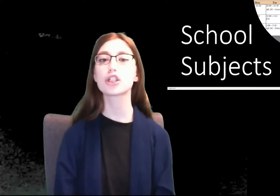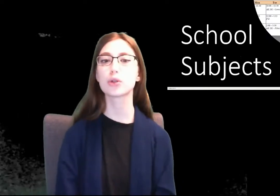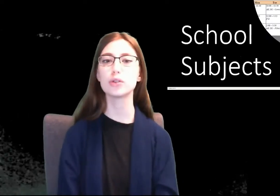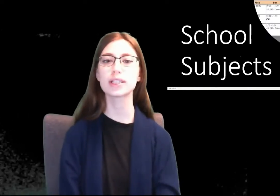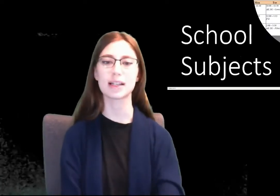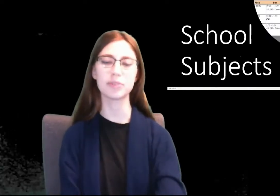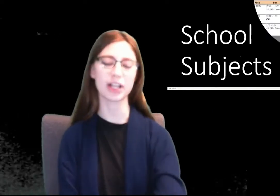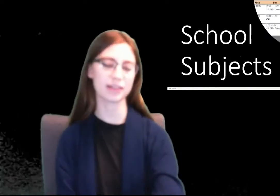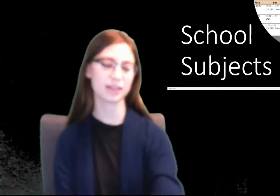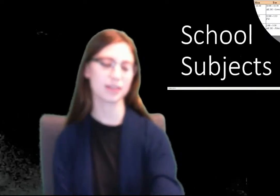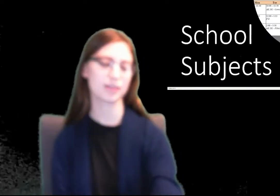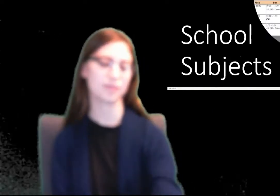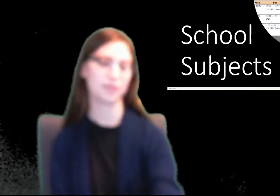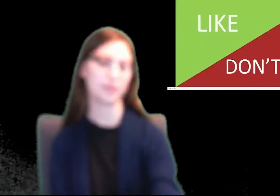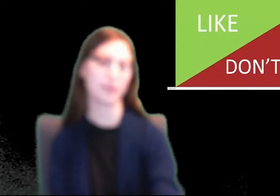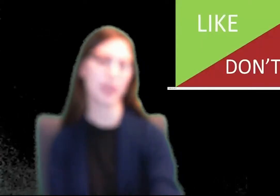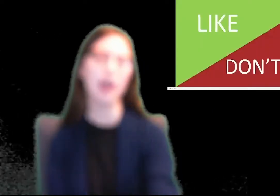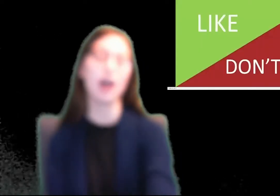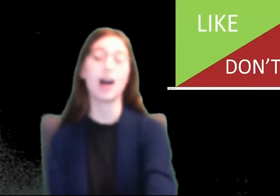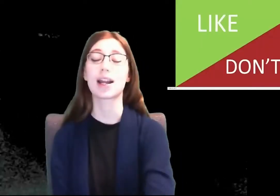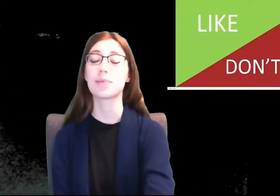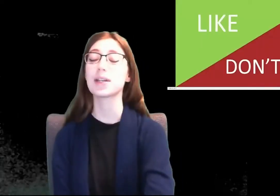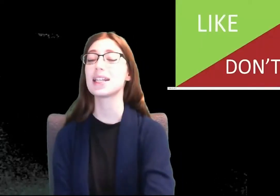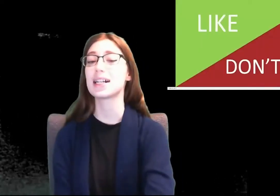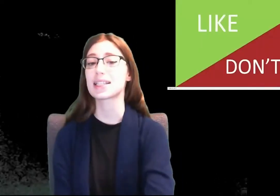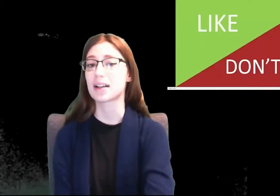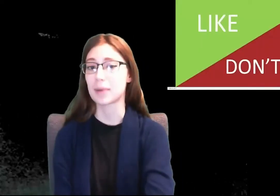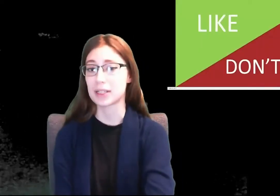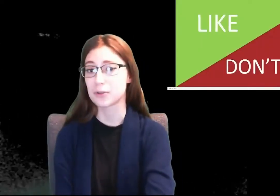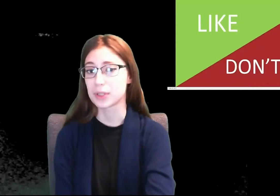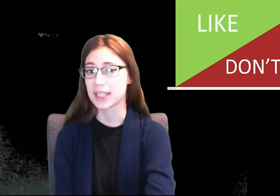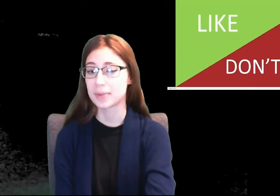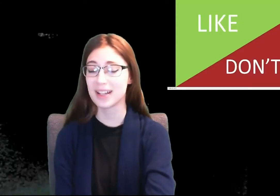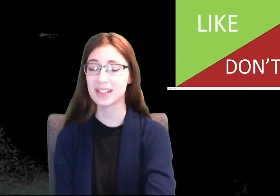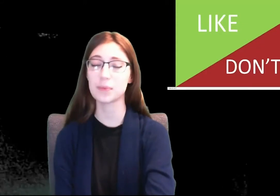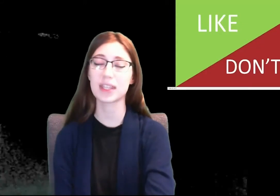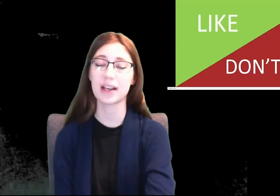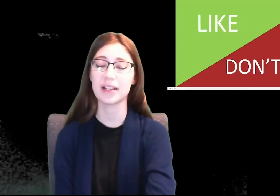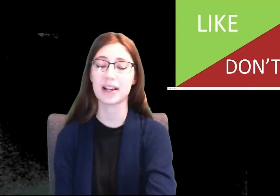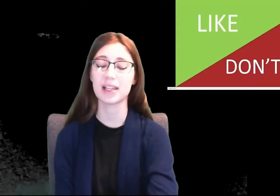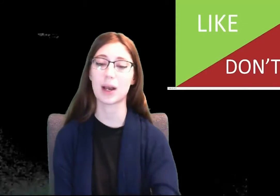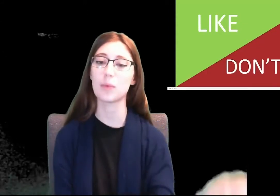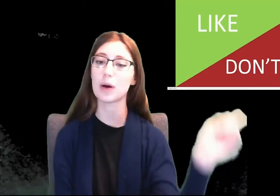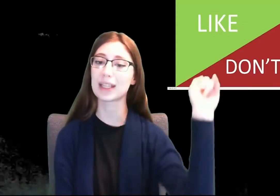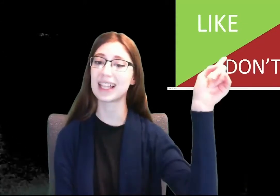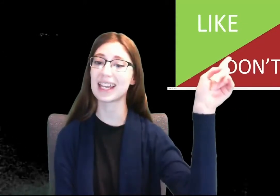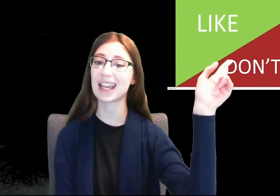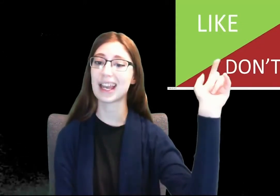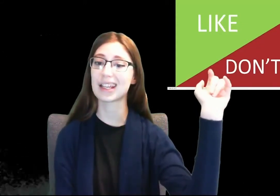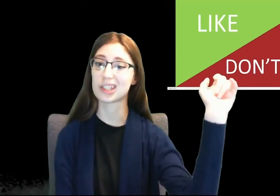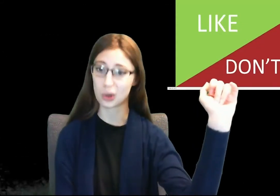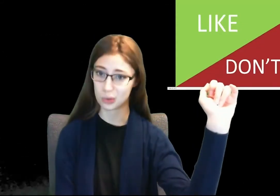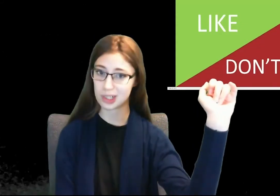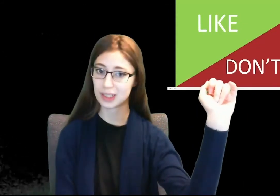School subjects. All right, we cannot talk about school subjects without talking about what we like and don't